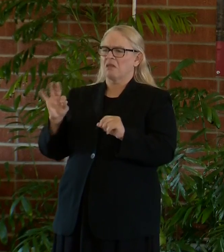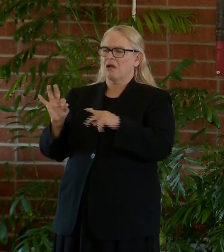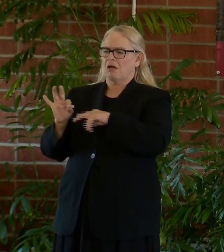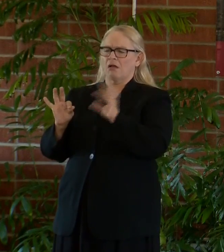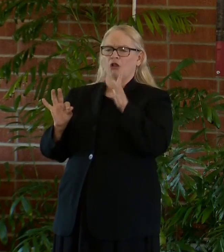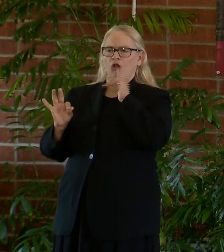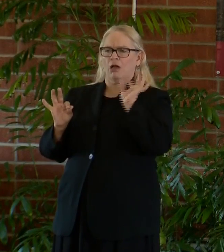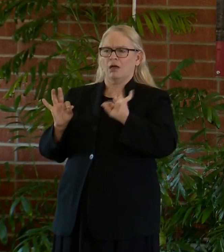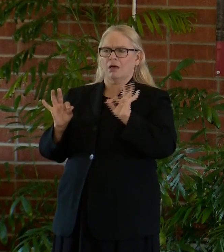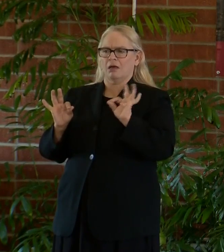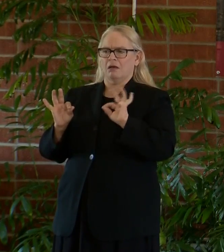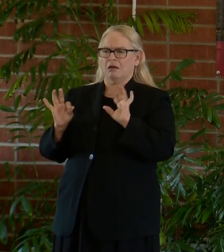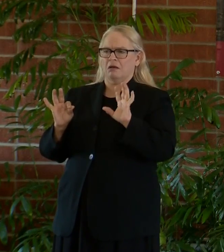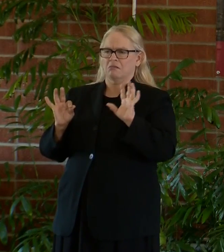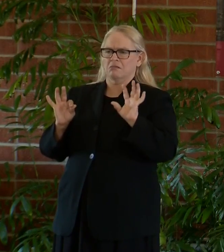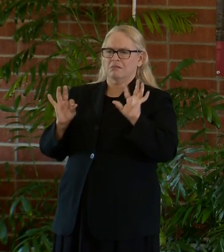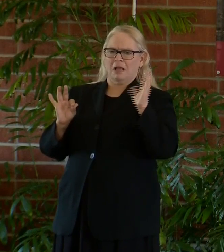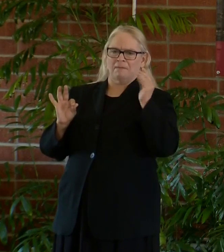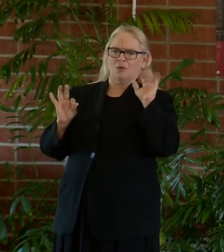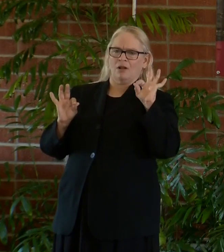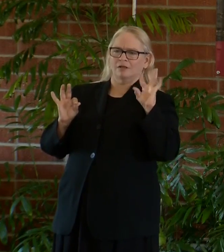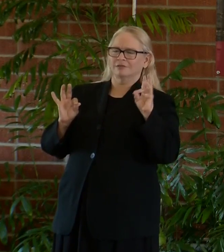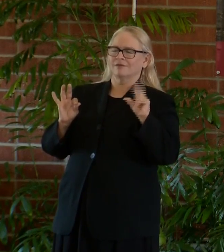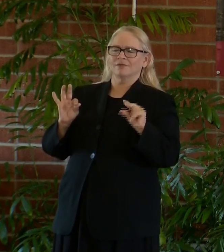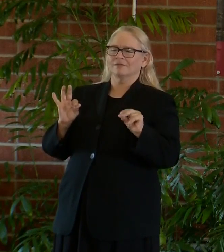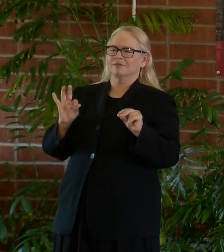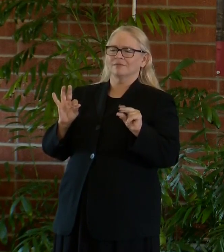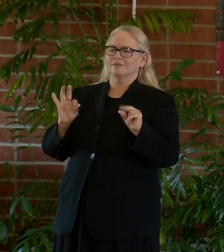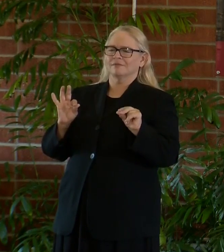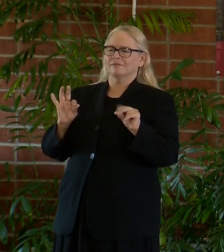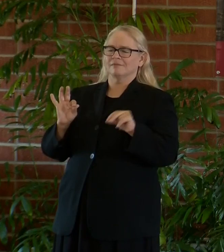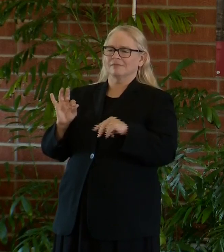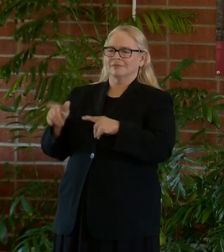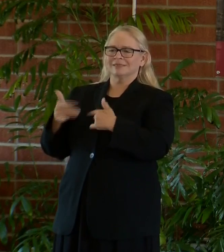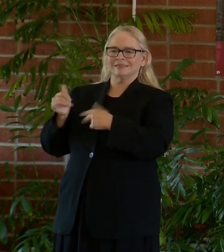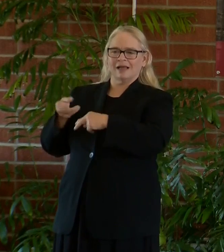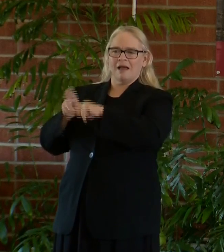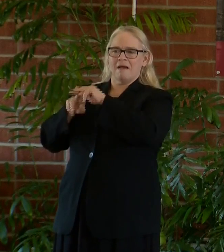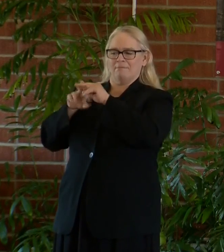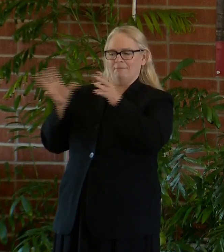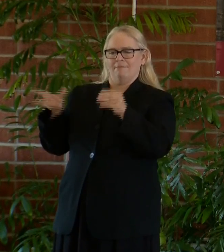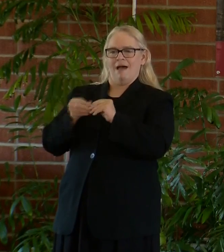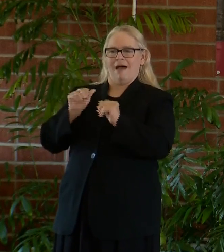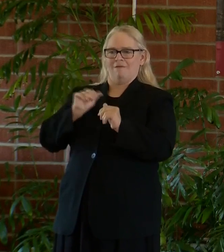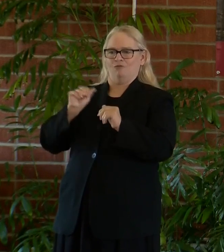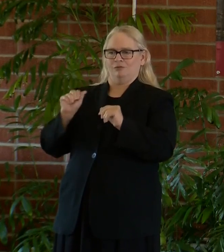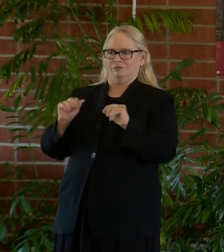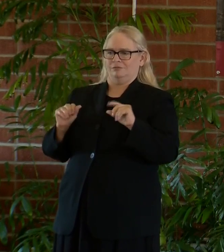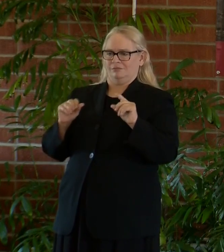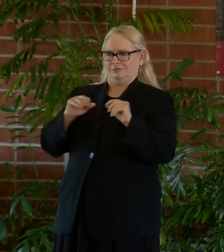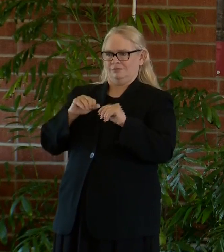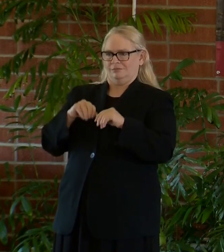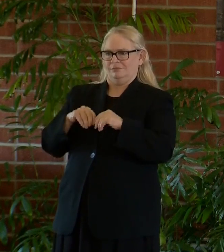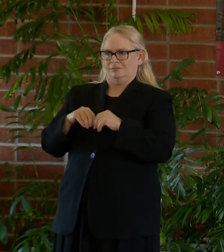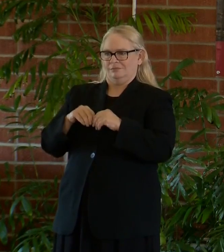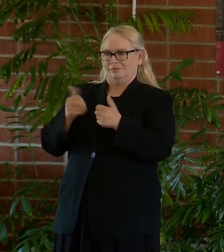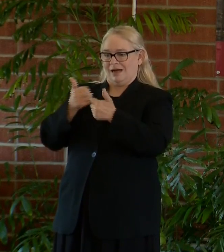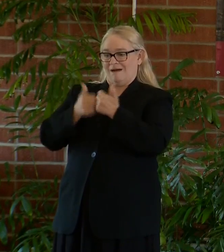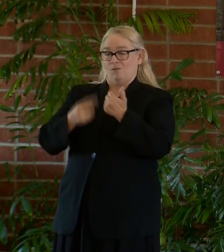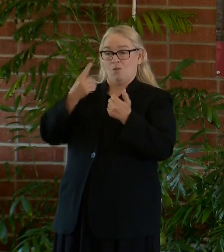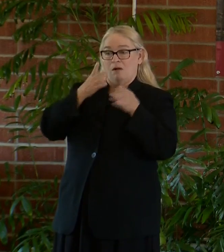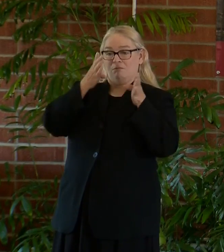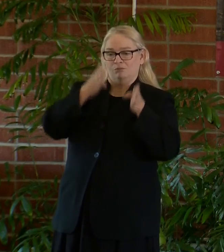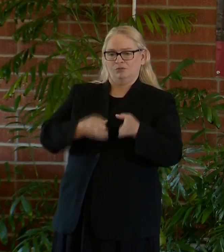loved one's lives lost and a family completely torn apart. And so our hearts go out to every one of those families. But